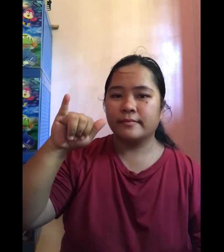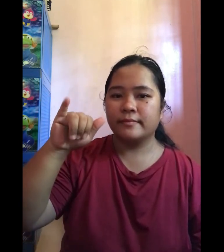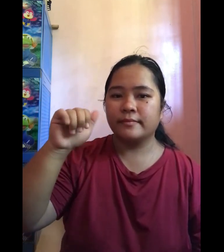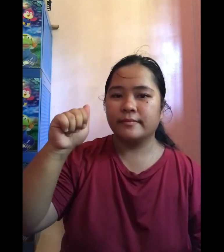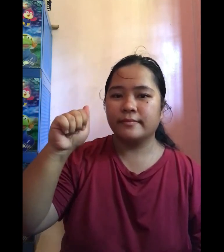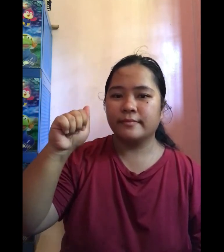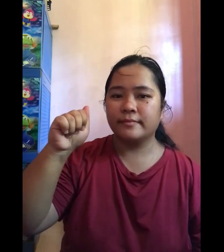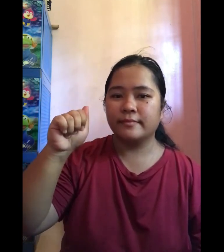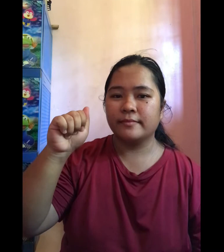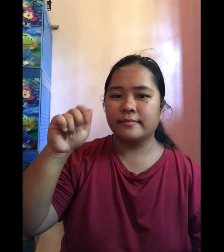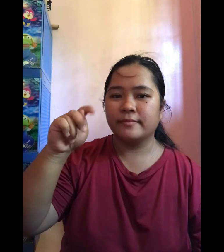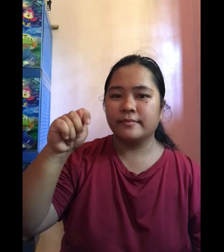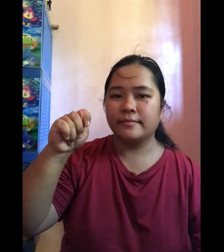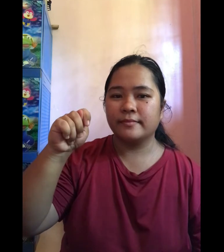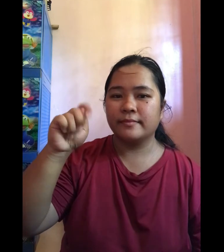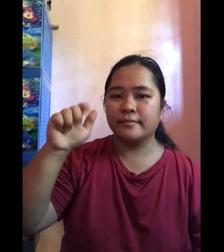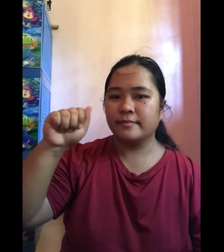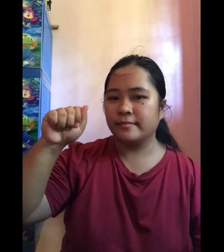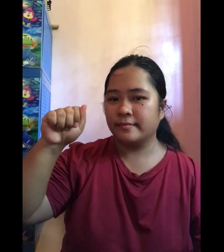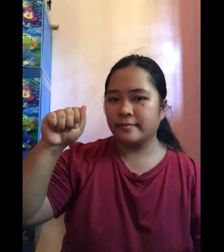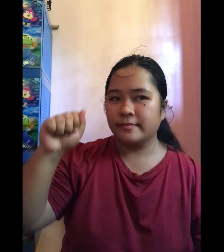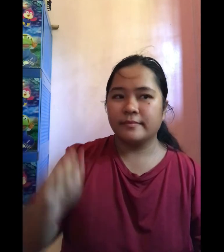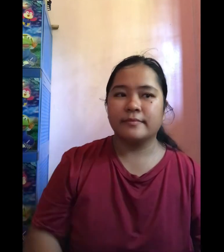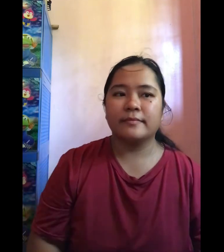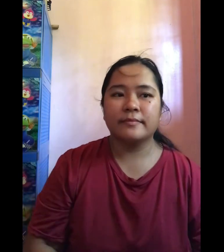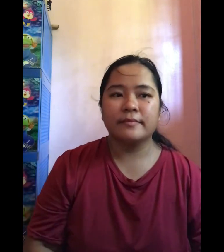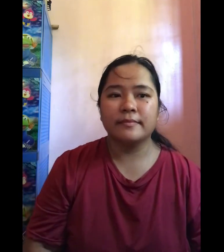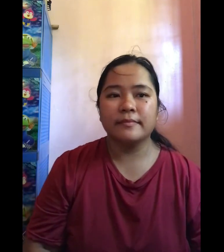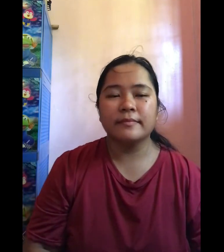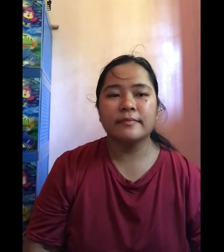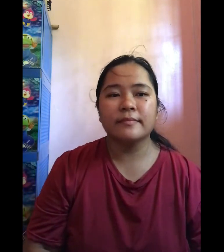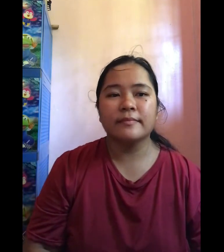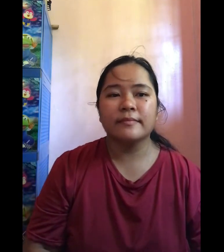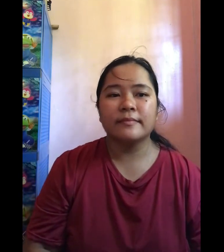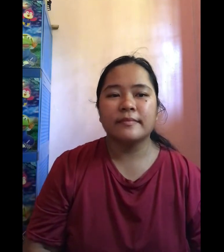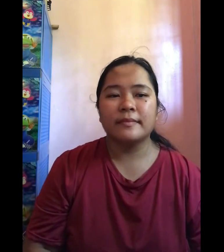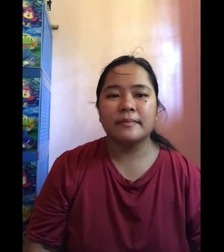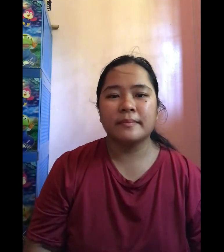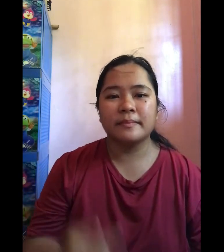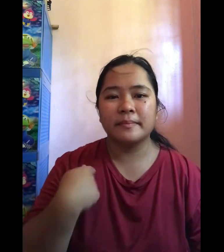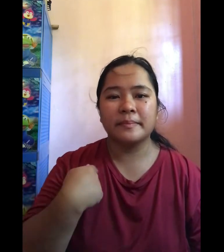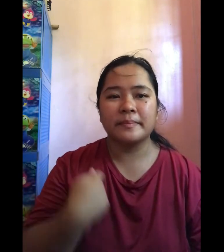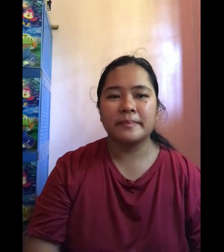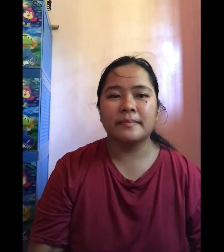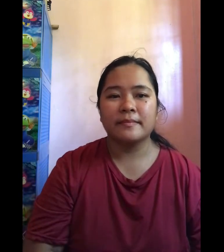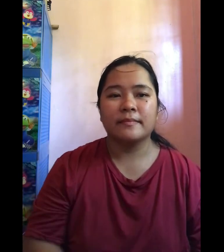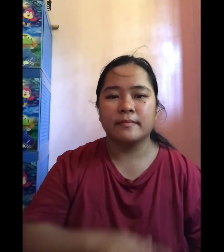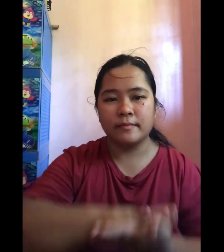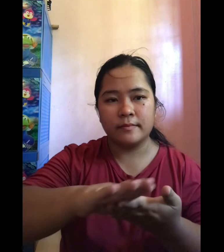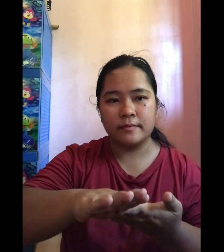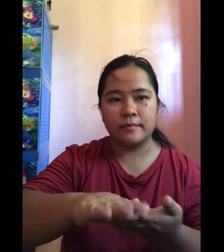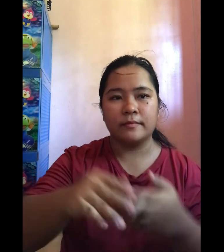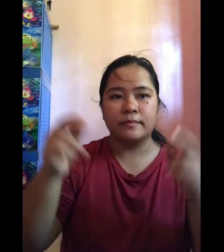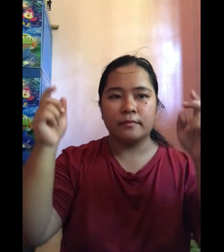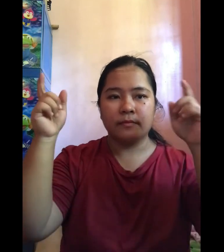you, nice to meet you. So the way that you would sign that, or way you would see that sign, is you go, nice to